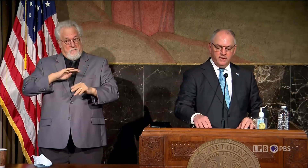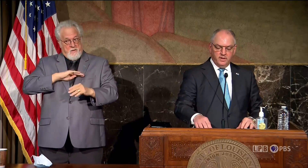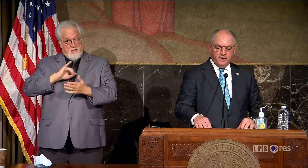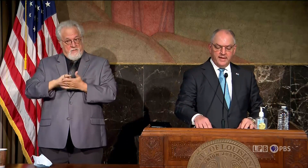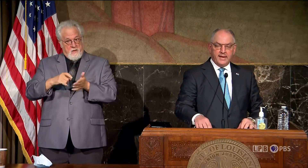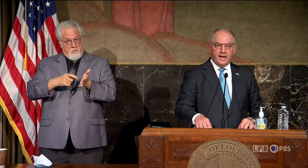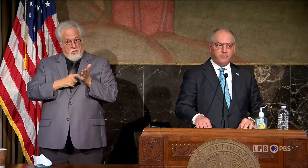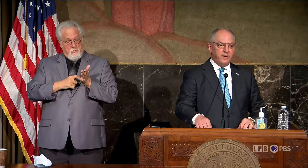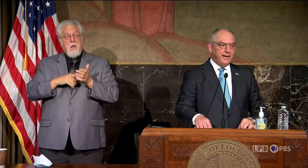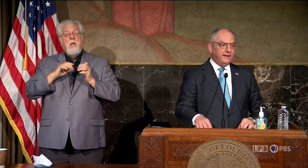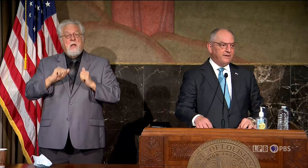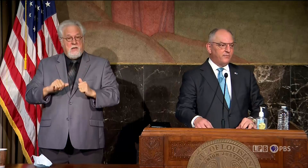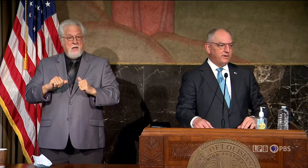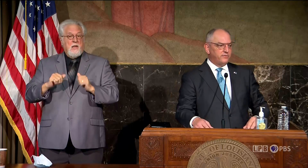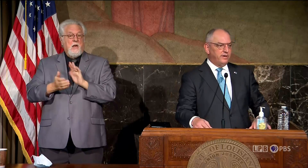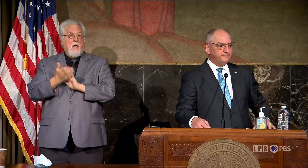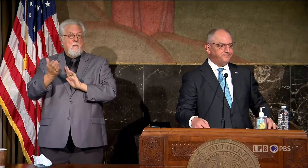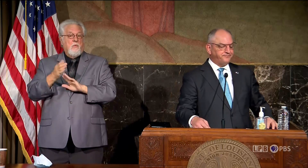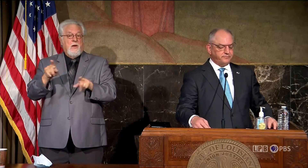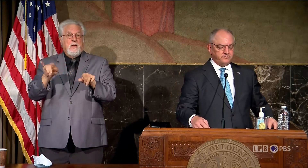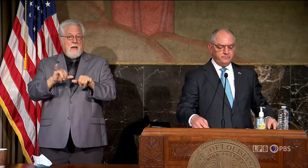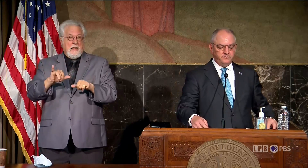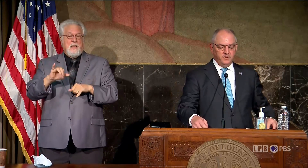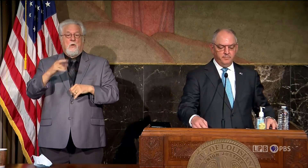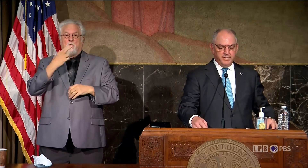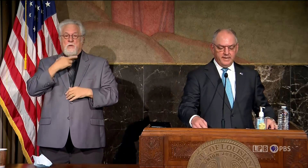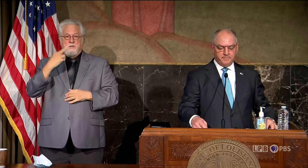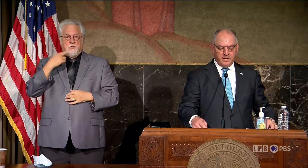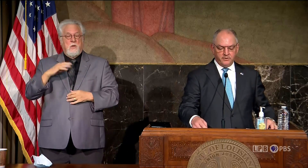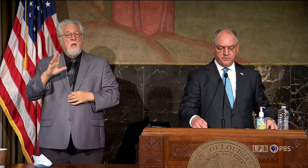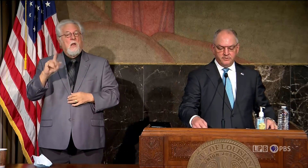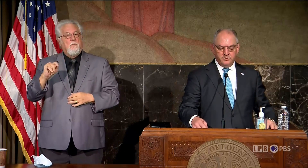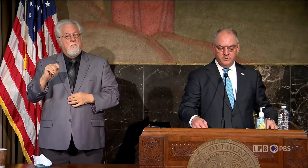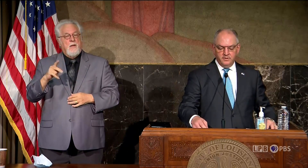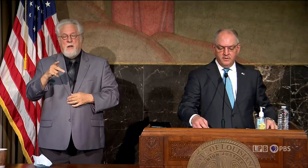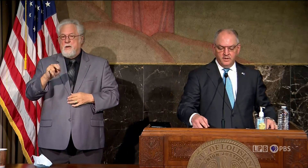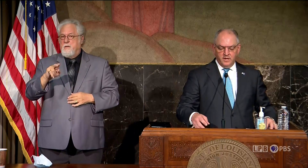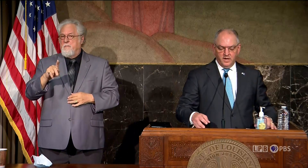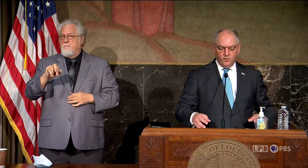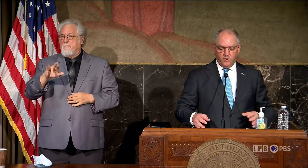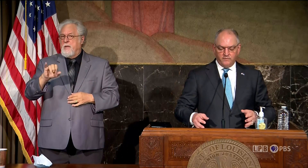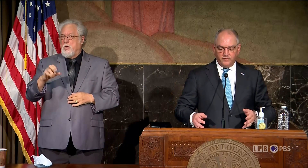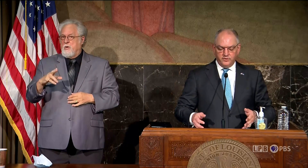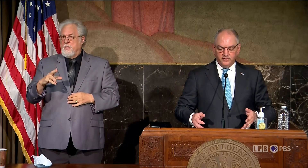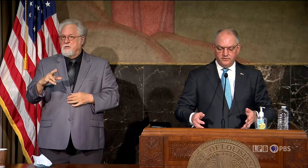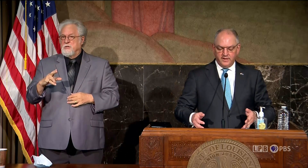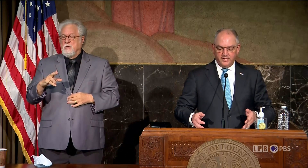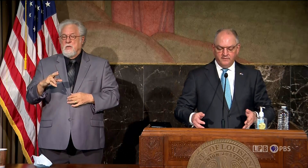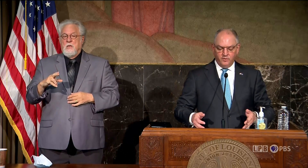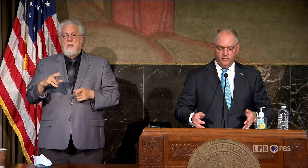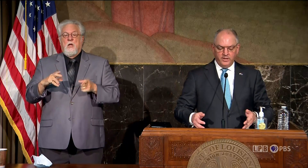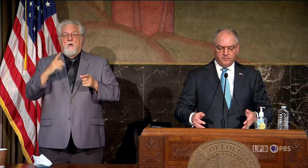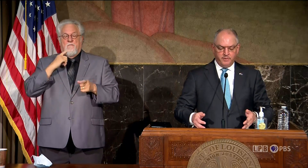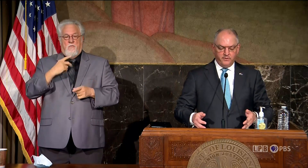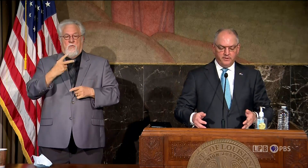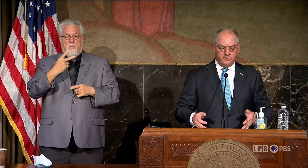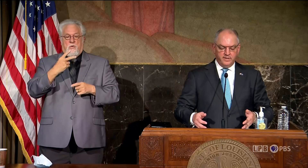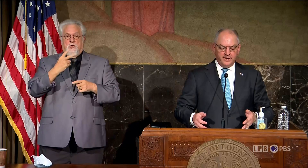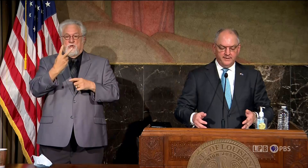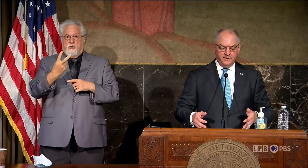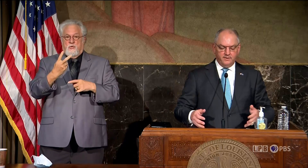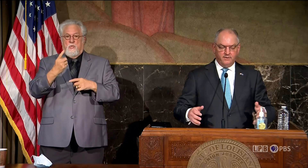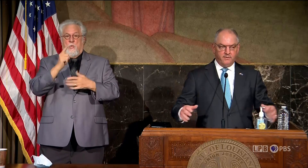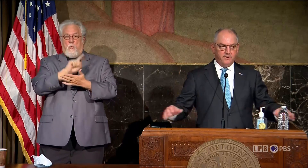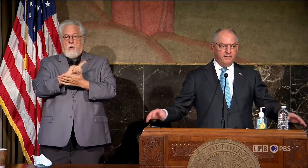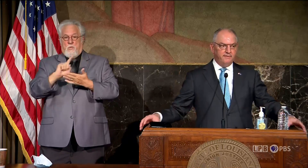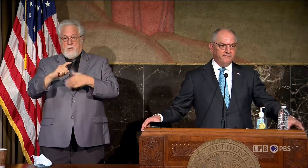requirements, they can operate as a restaurant. But in parishes where for 2 consecutive one-week periods